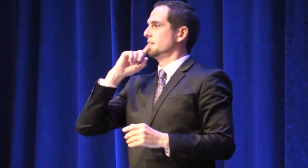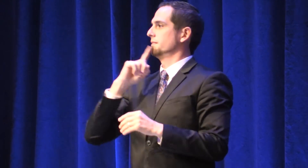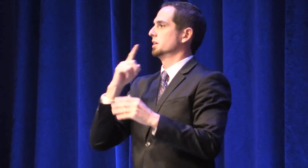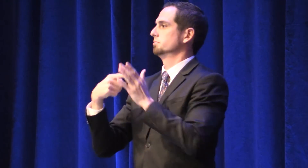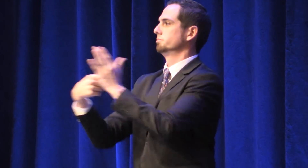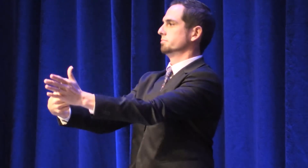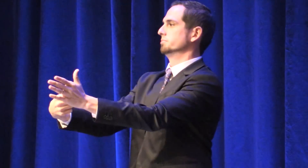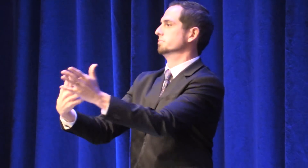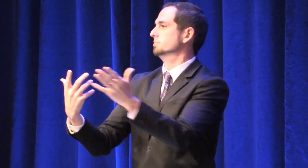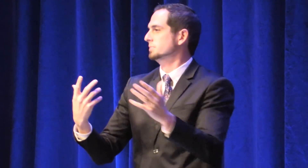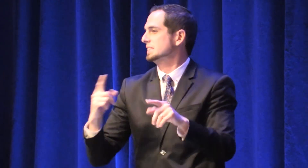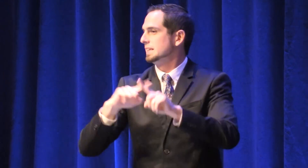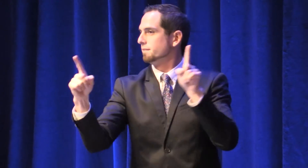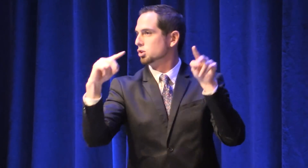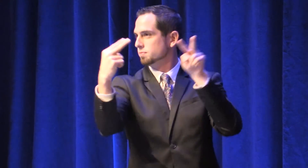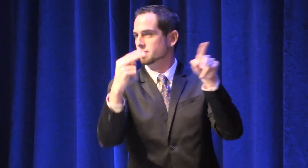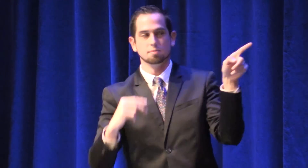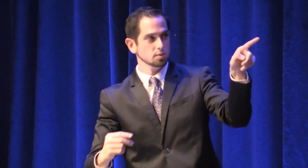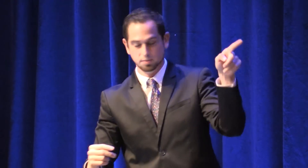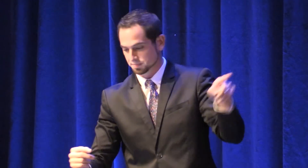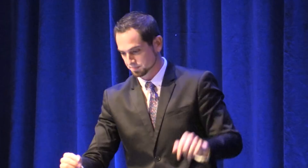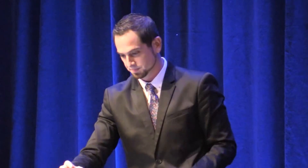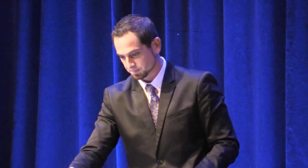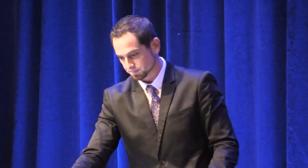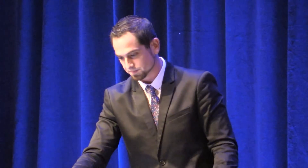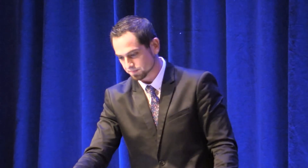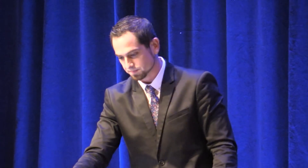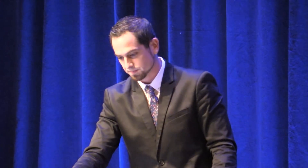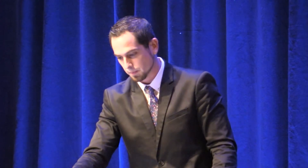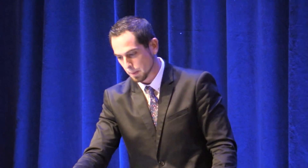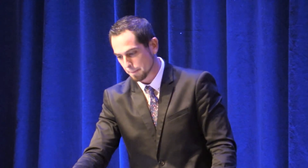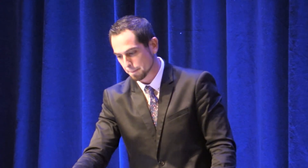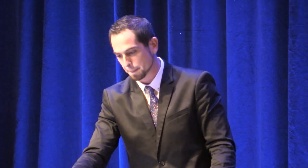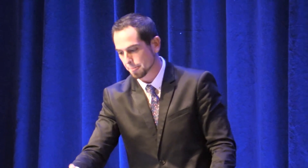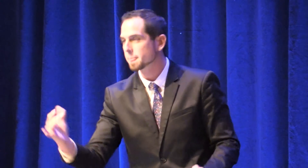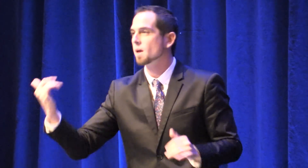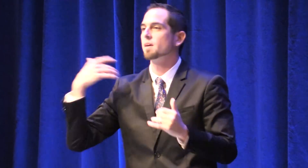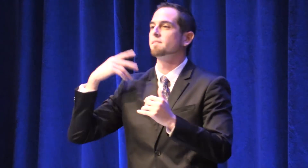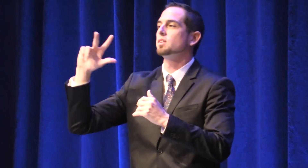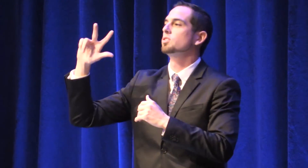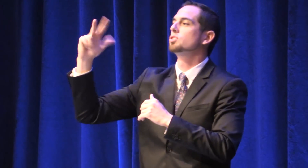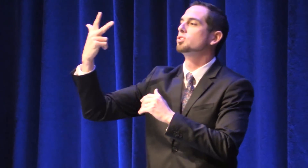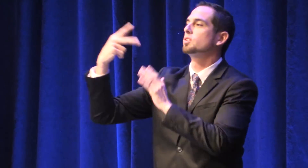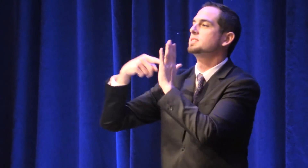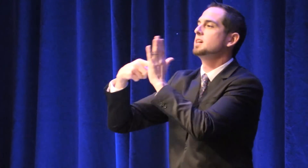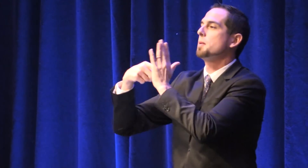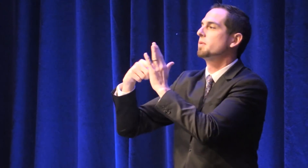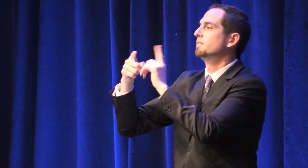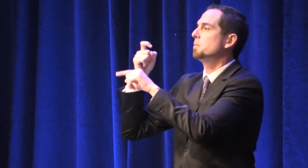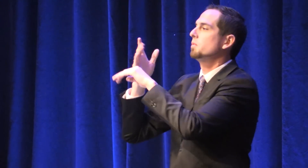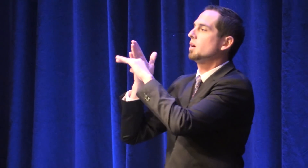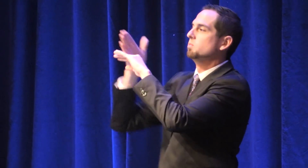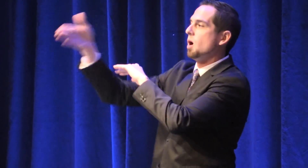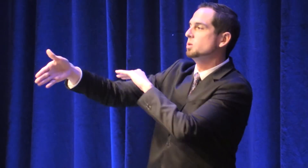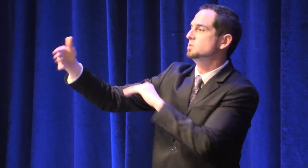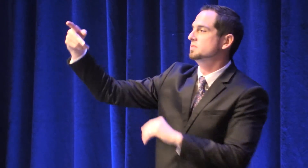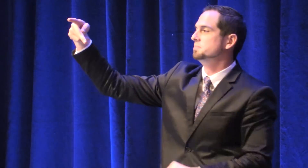So as you can see, two different connotations are used and highlighted in these